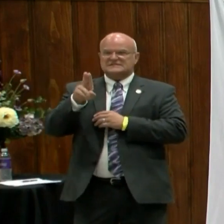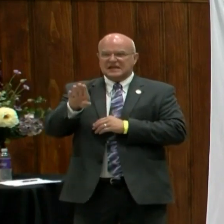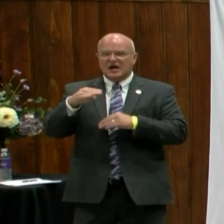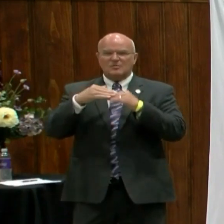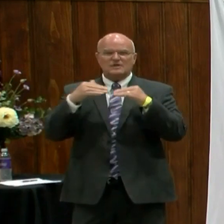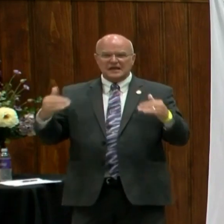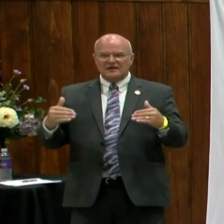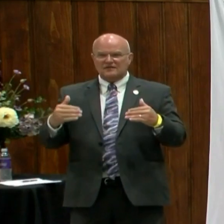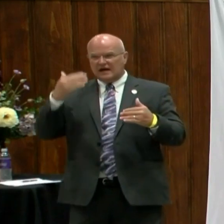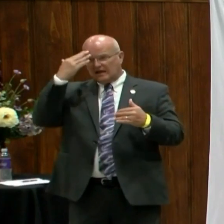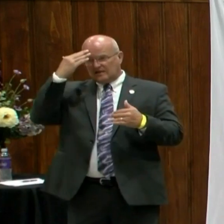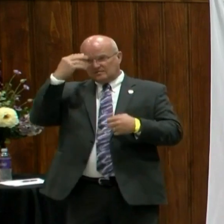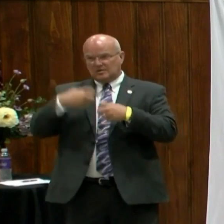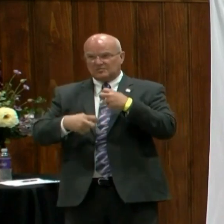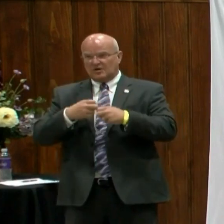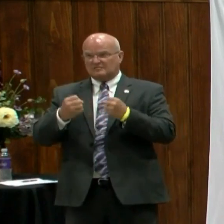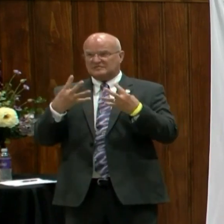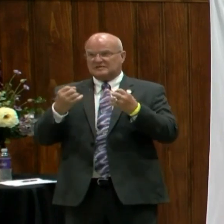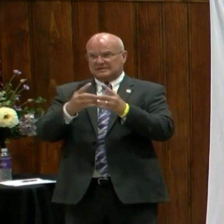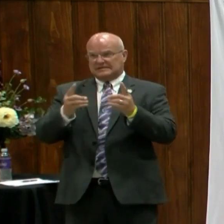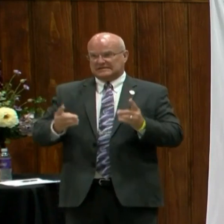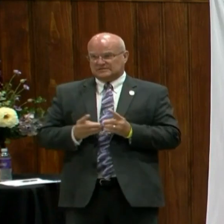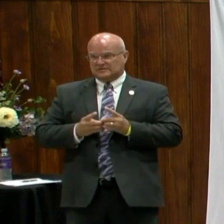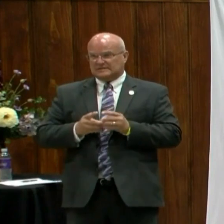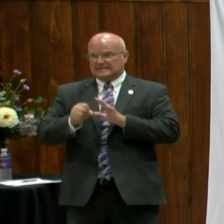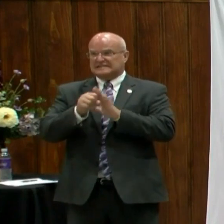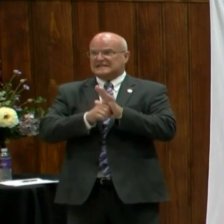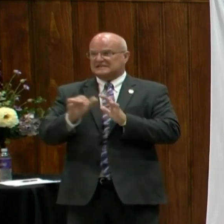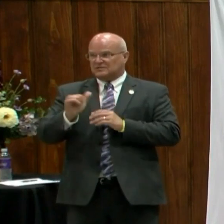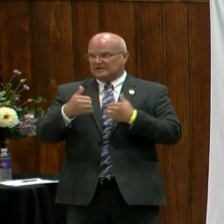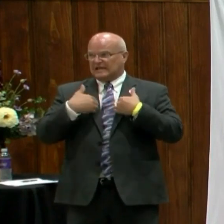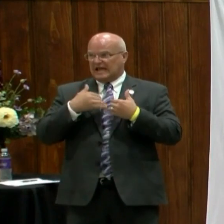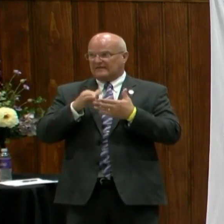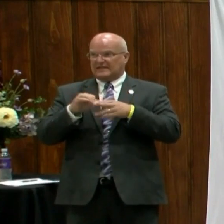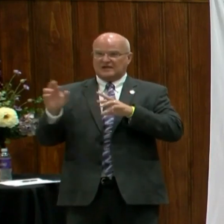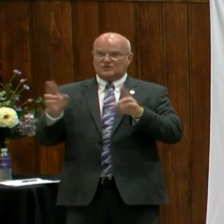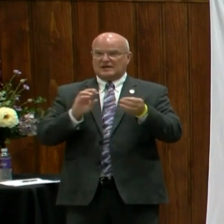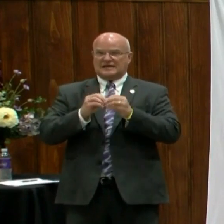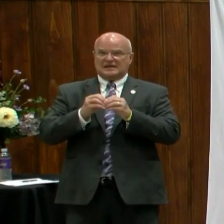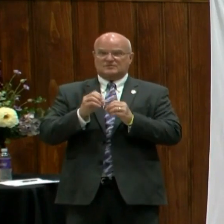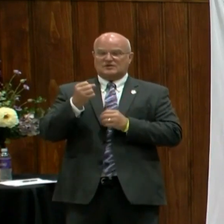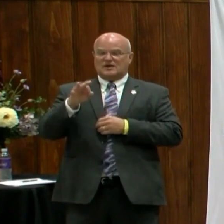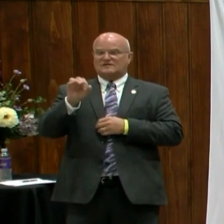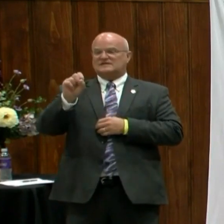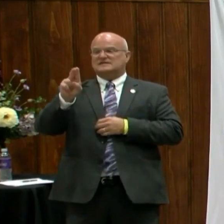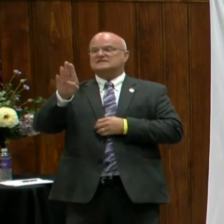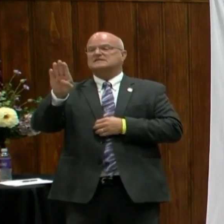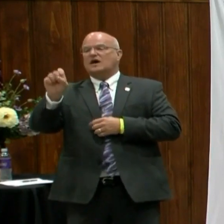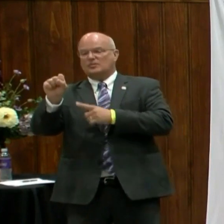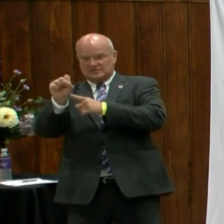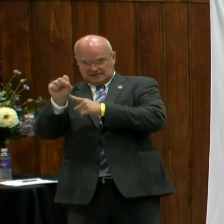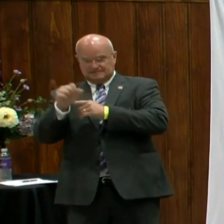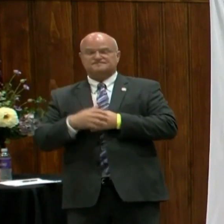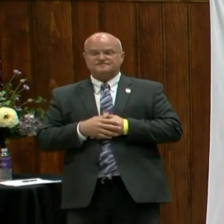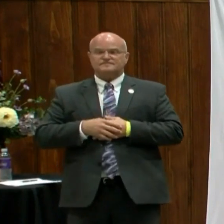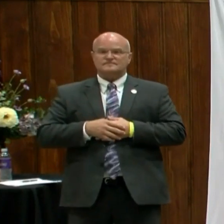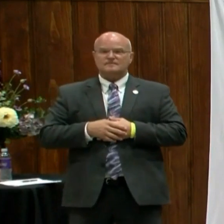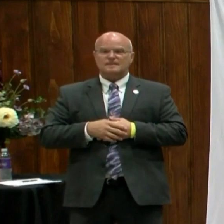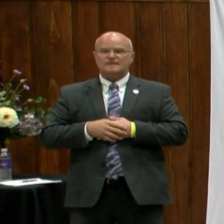level? And, because I know that's been a problem for a lot of districts in the state as well, just to have a ready number of subs.